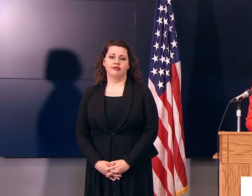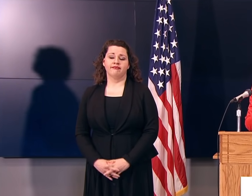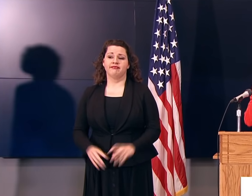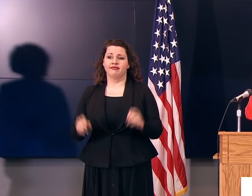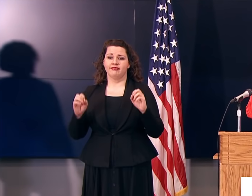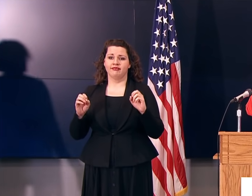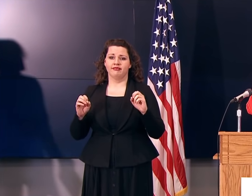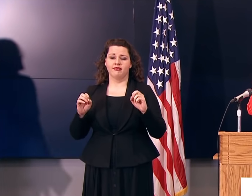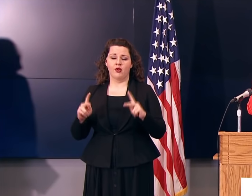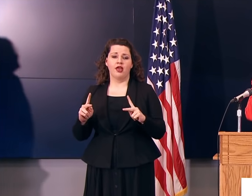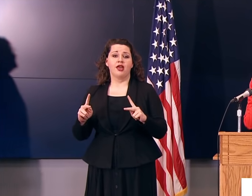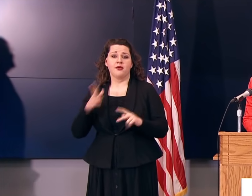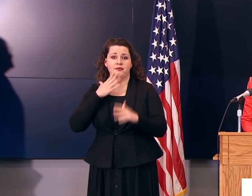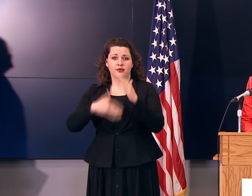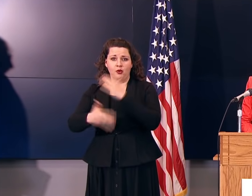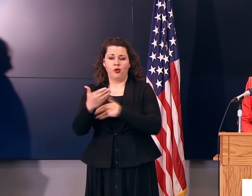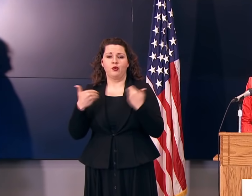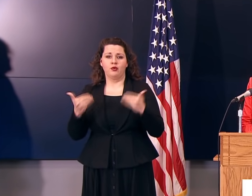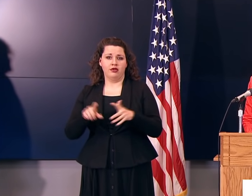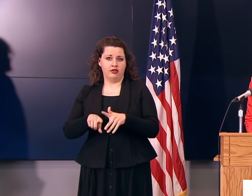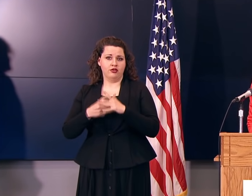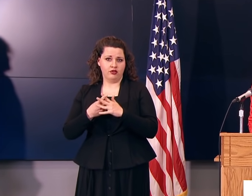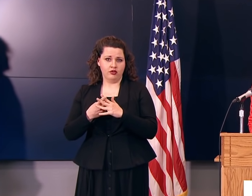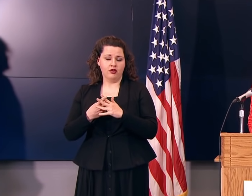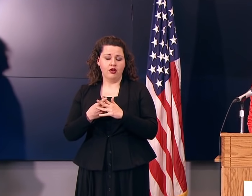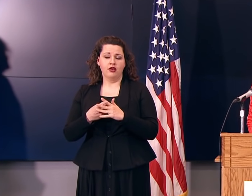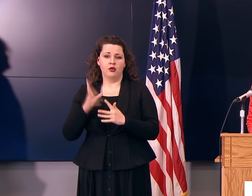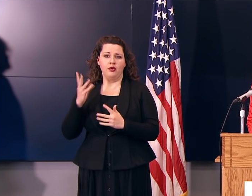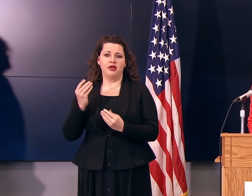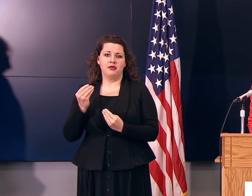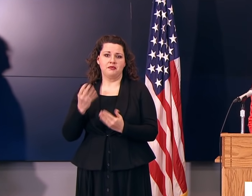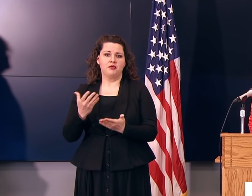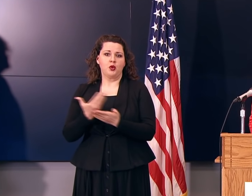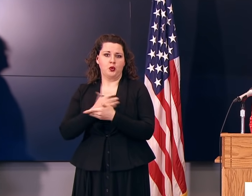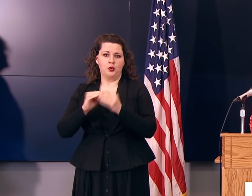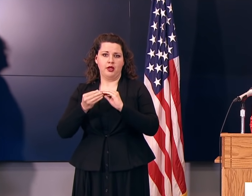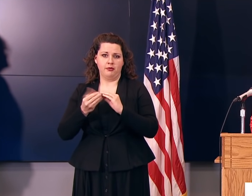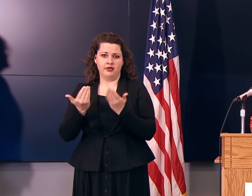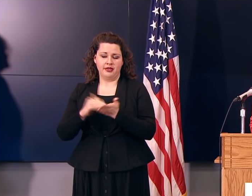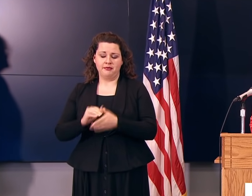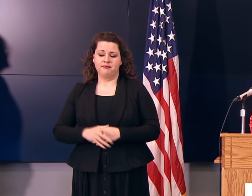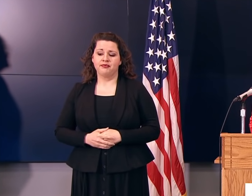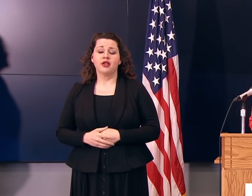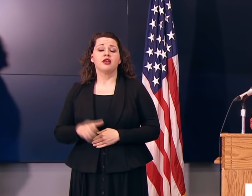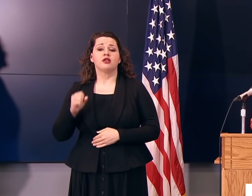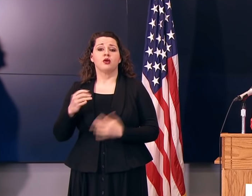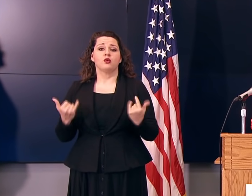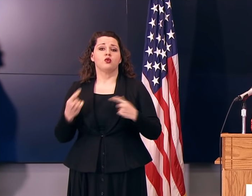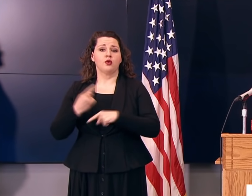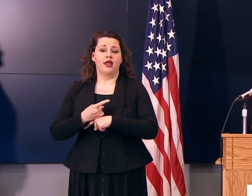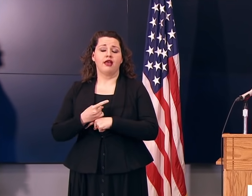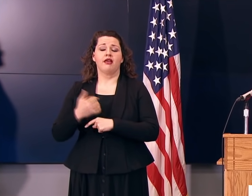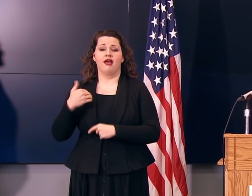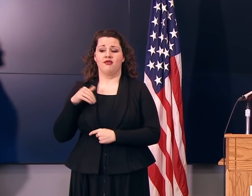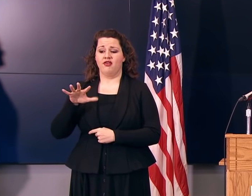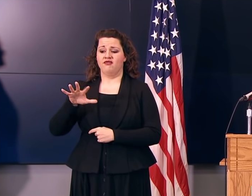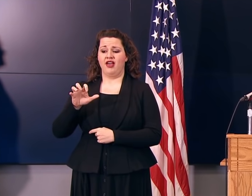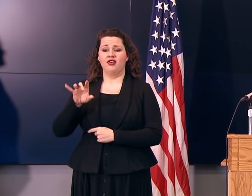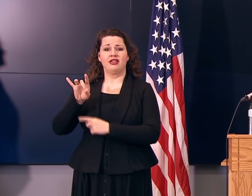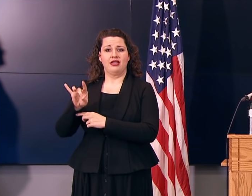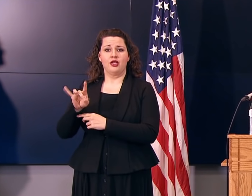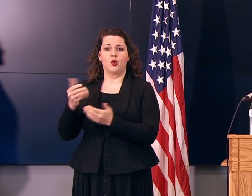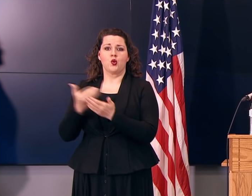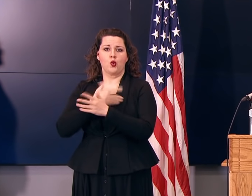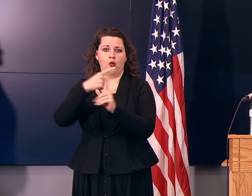Okay. Well, good morning. We'll go ahead and start this morning's press conference with the numbers again. So today we have 508